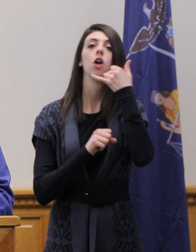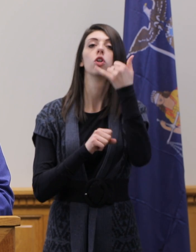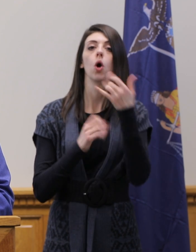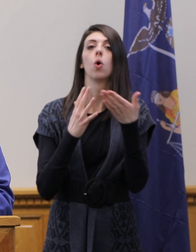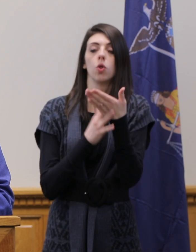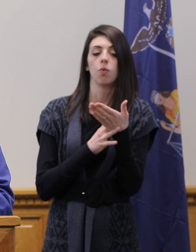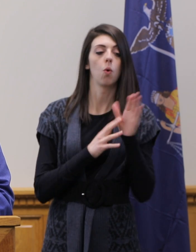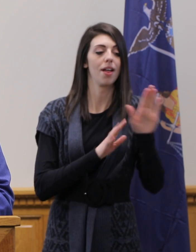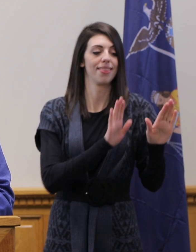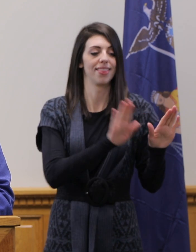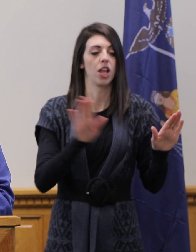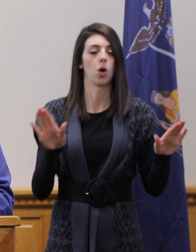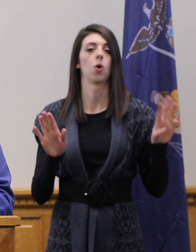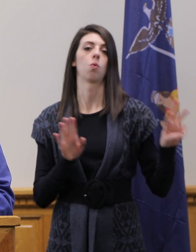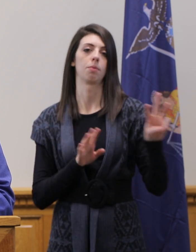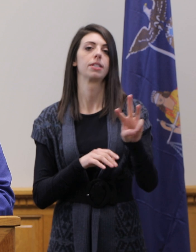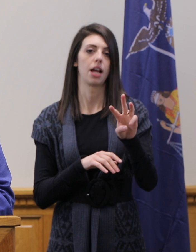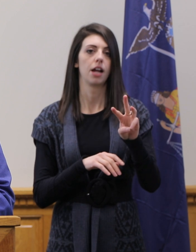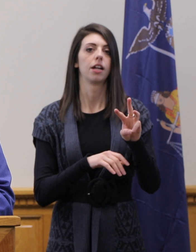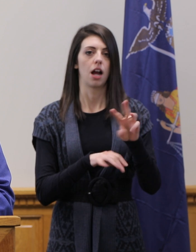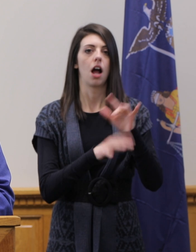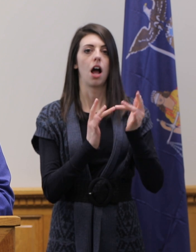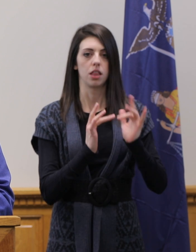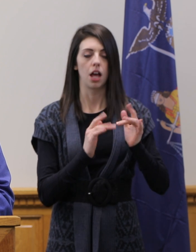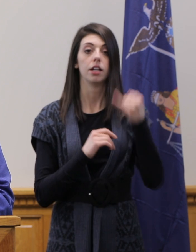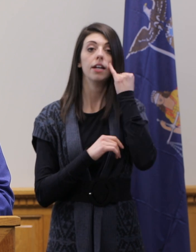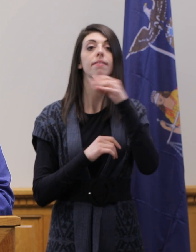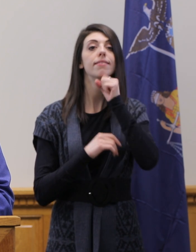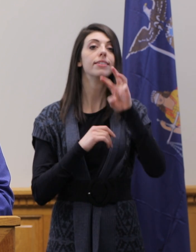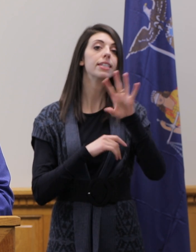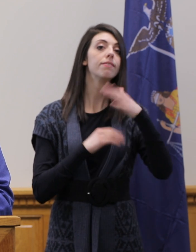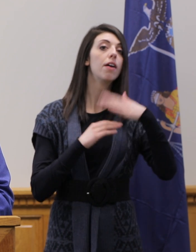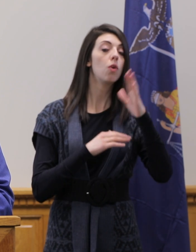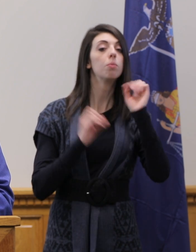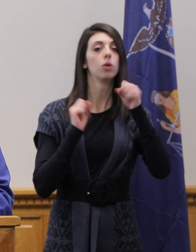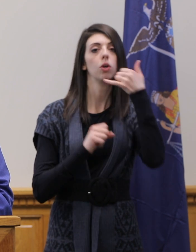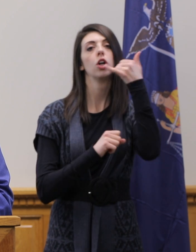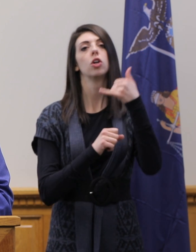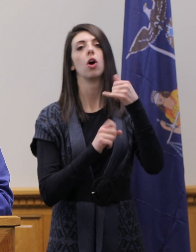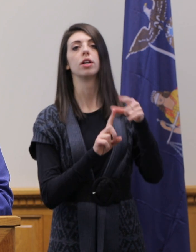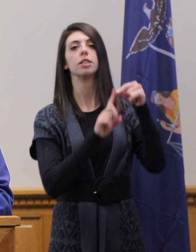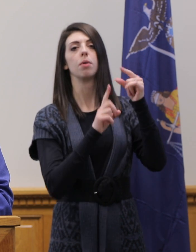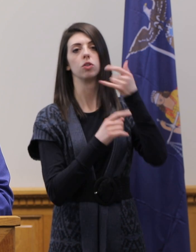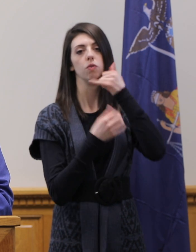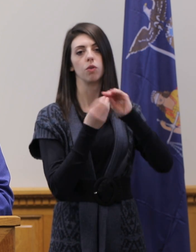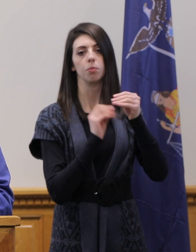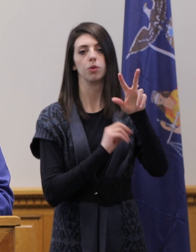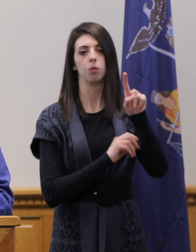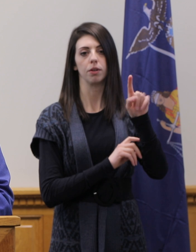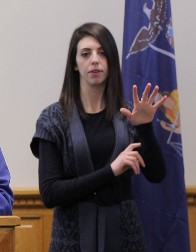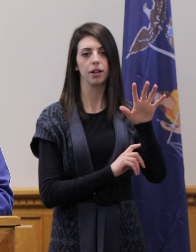pharmacy's websites. Those aged 65 and over may call the county office for the aging at